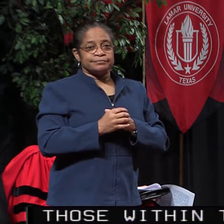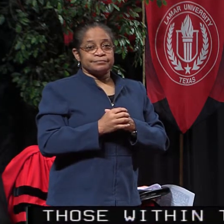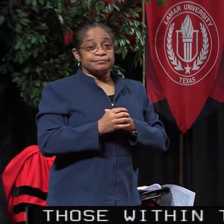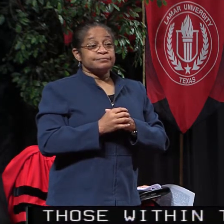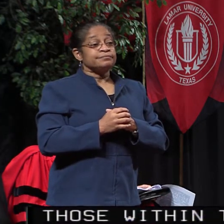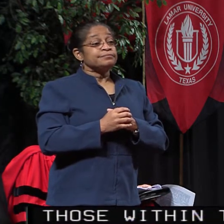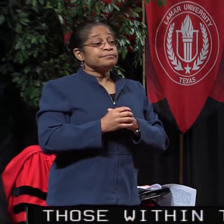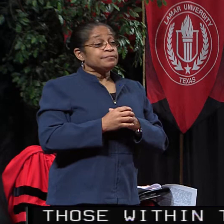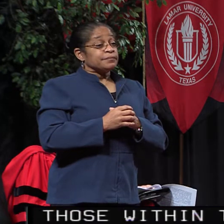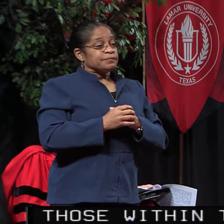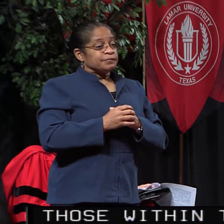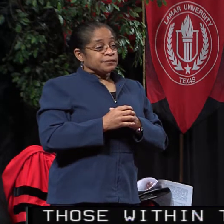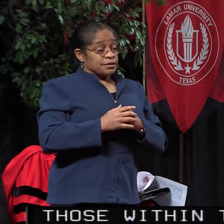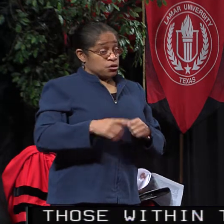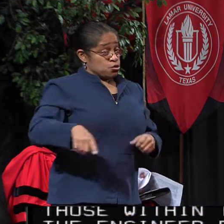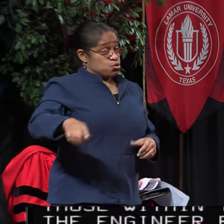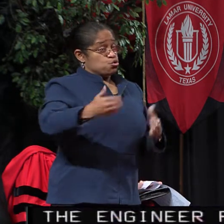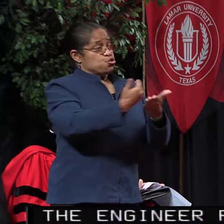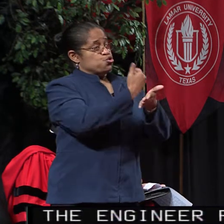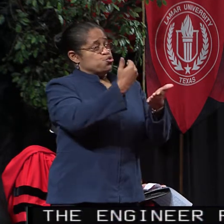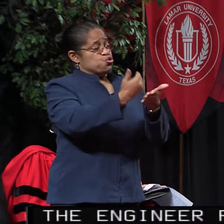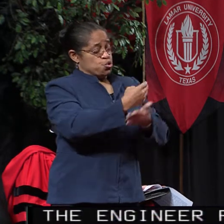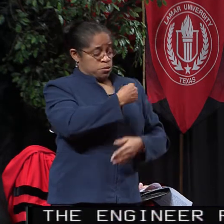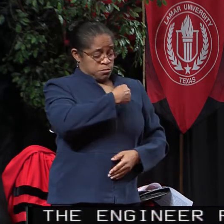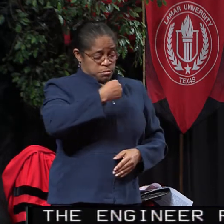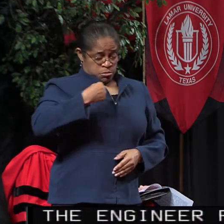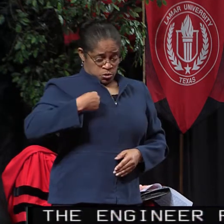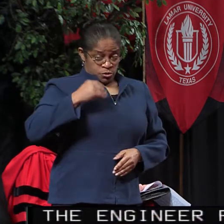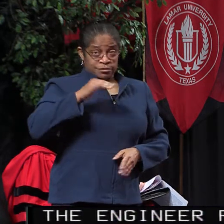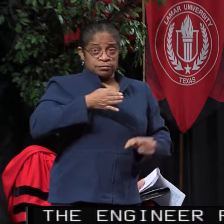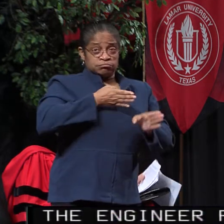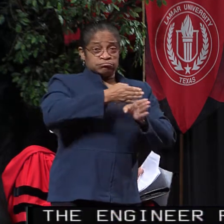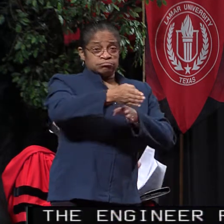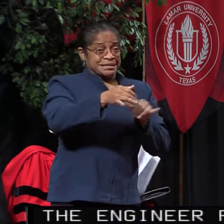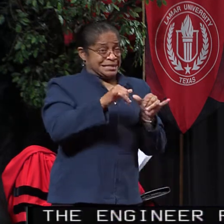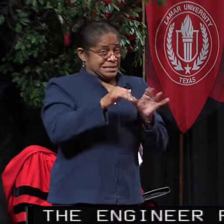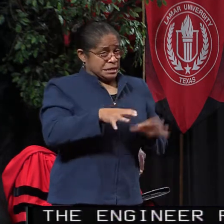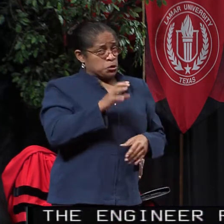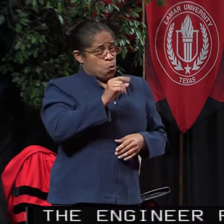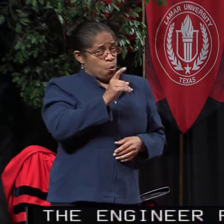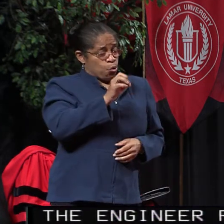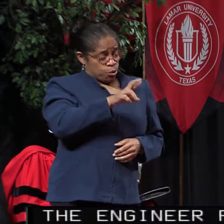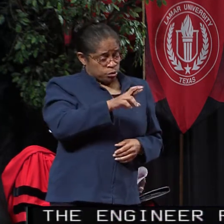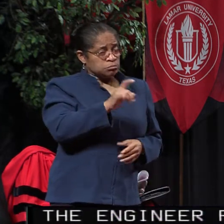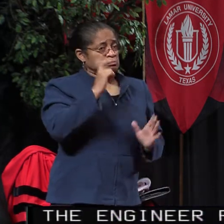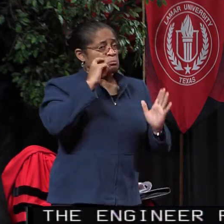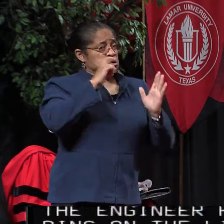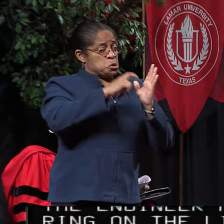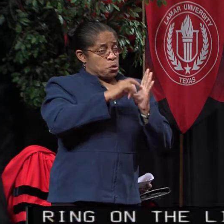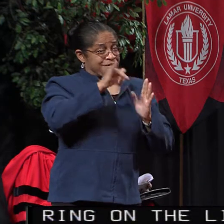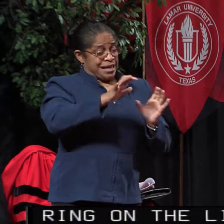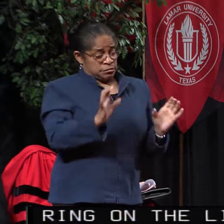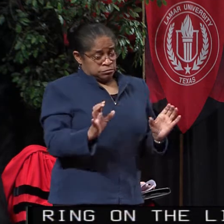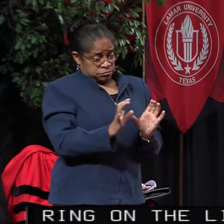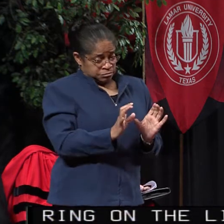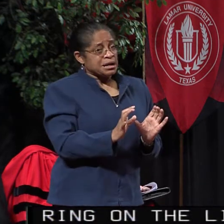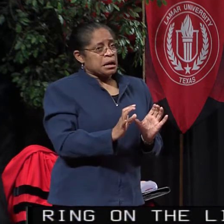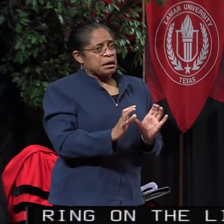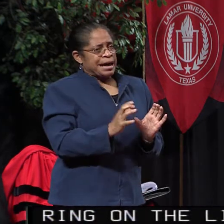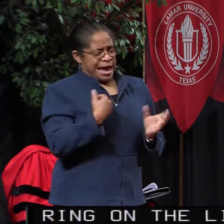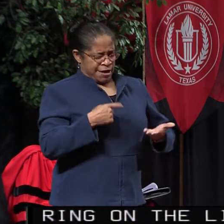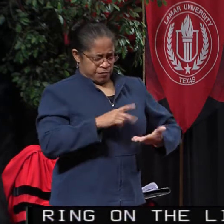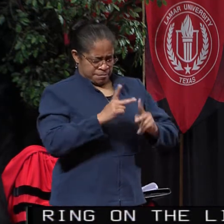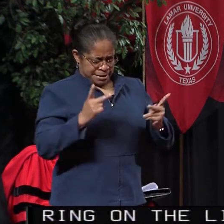New members of the Order of the Engineer, you will notice that the certificate that you just received has a place for a